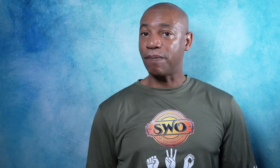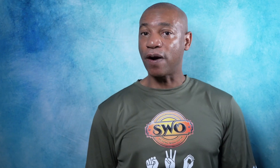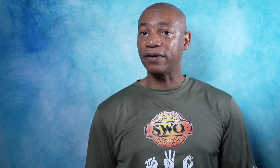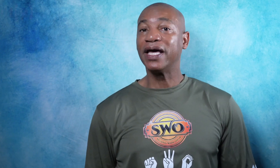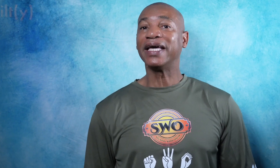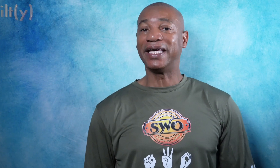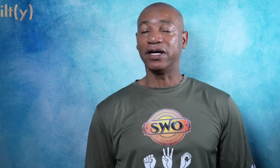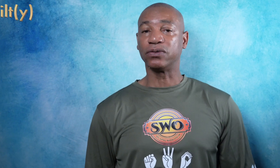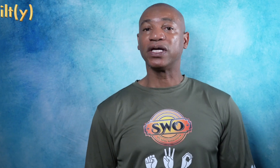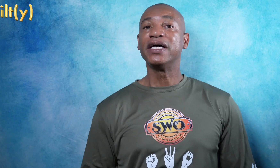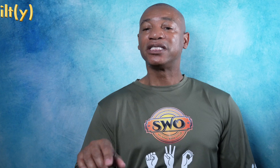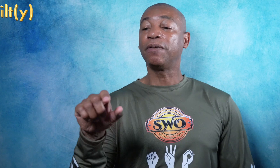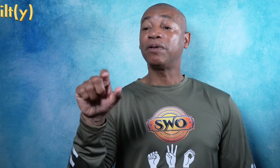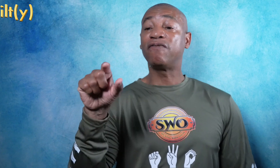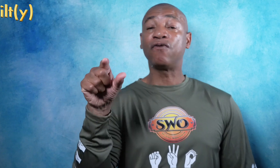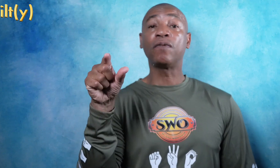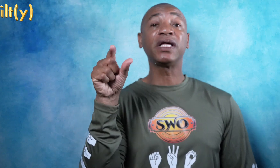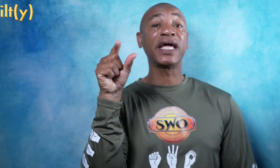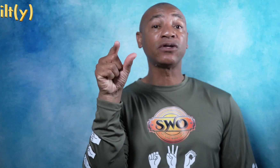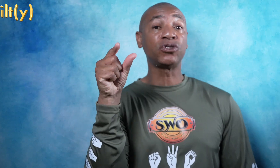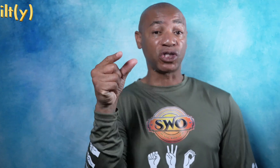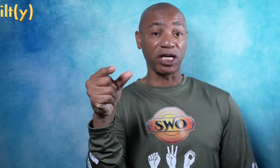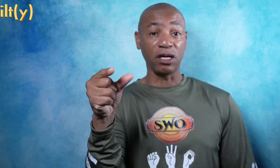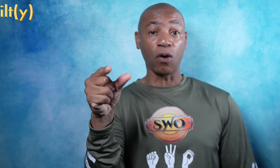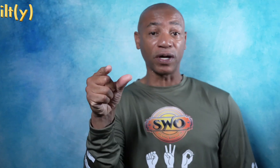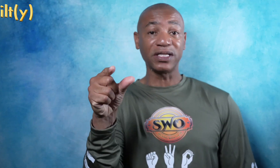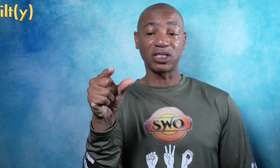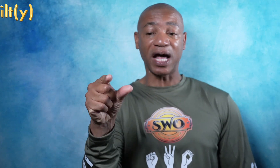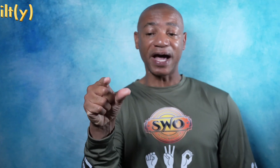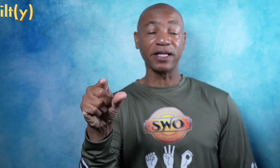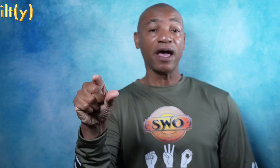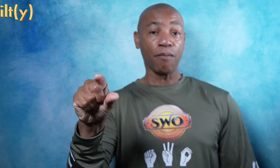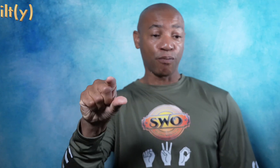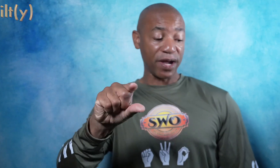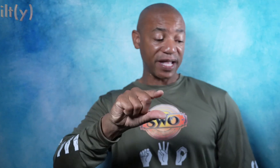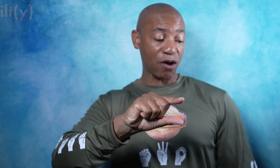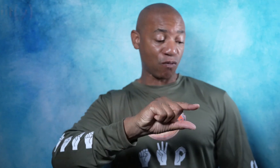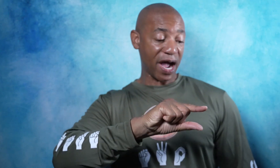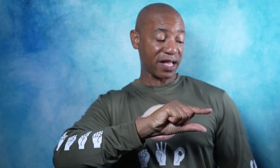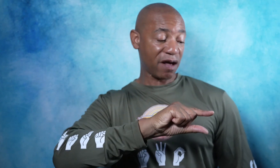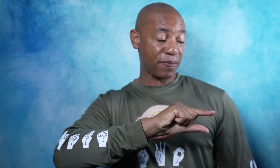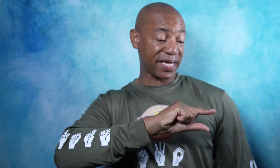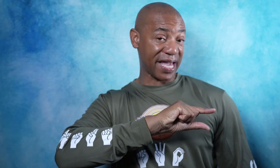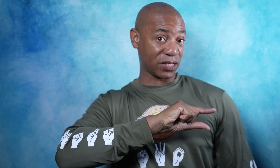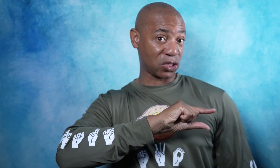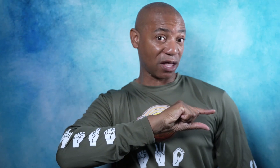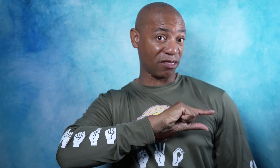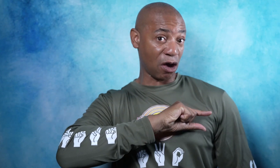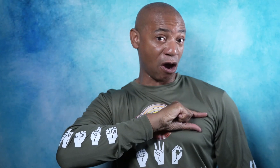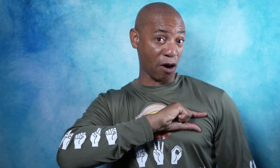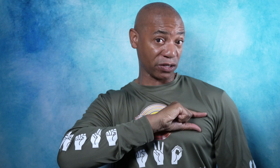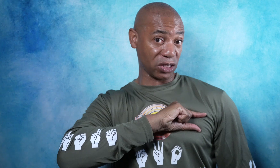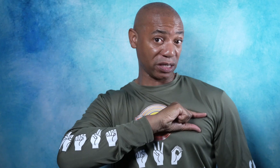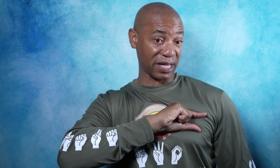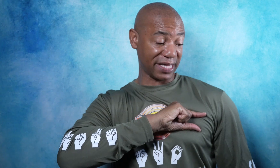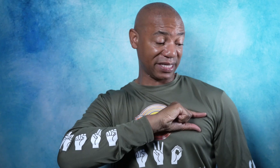part, guilt. Simply form the letter G on its side, bring that right up against the heart, like